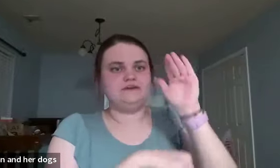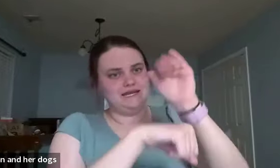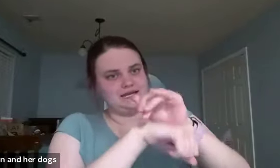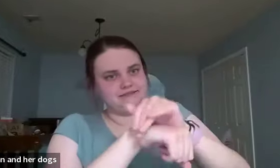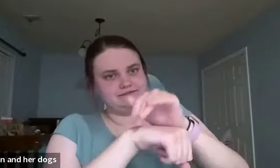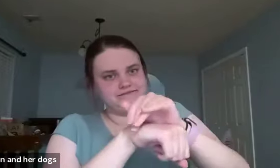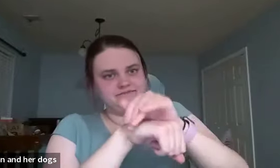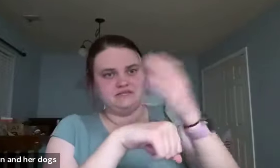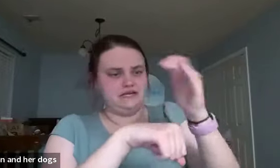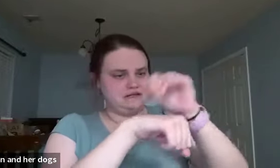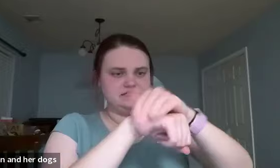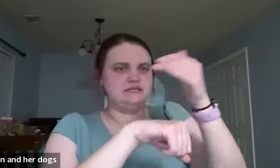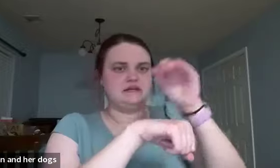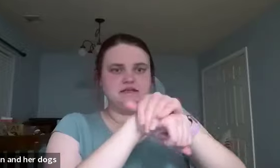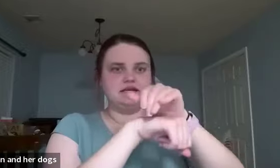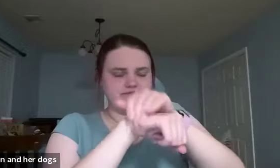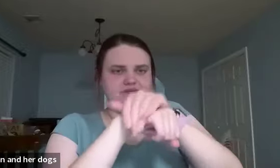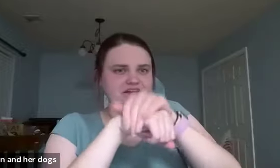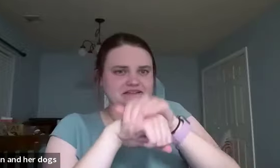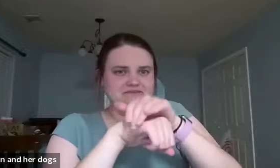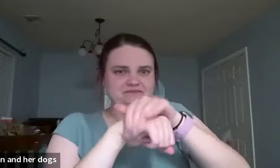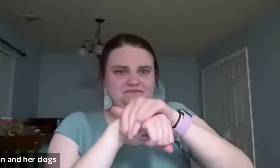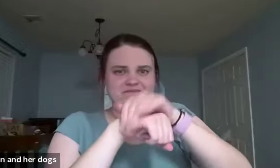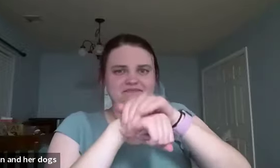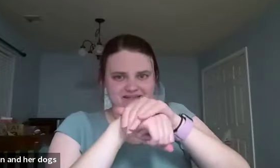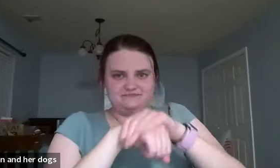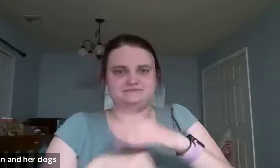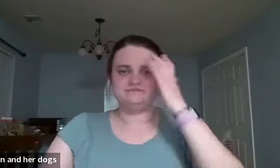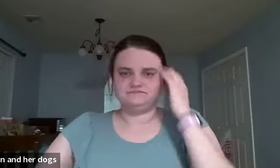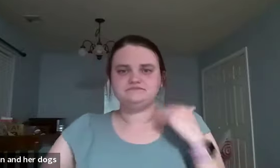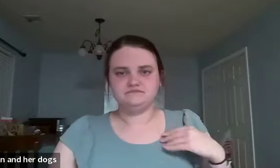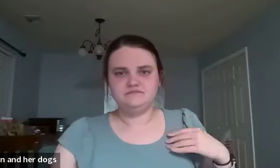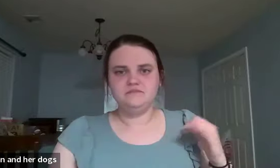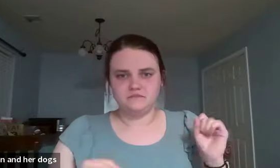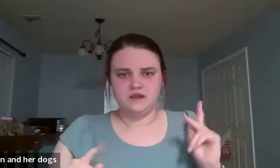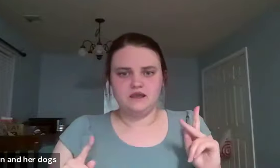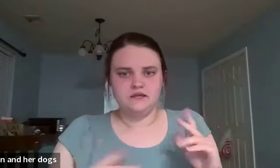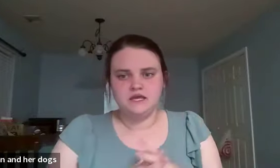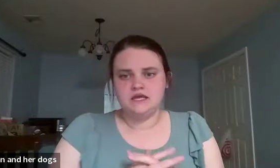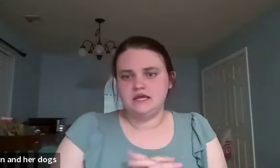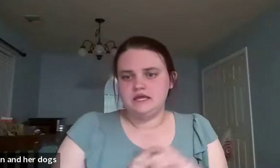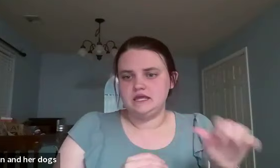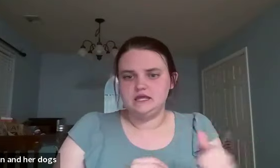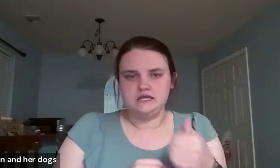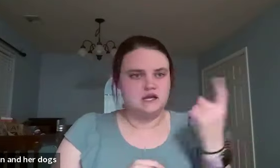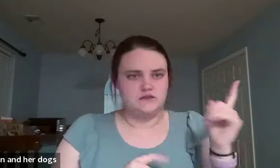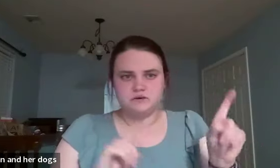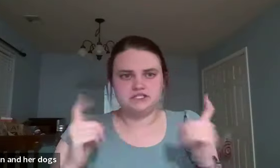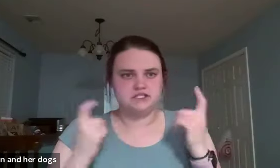9:45 night. Again, I did it again, night. Night. Okay. Any other questions